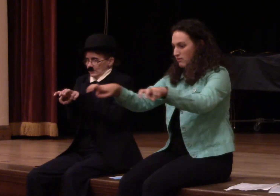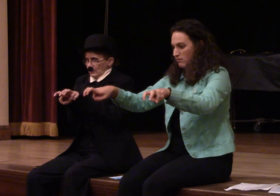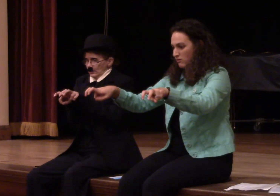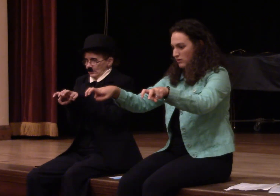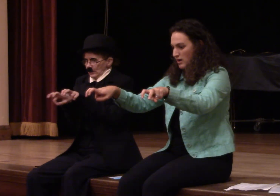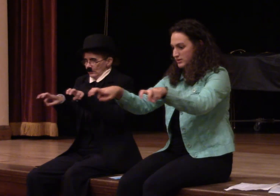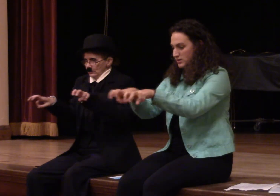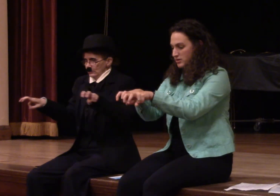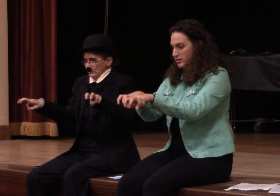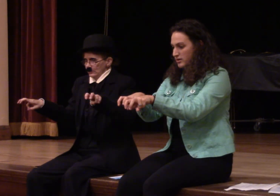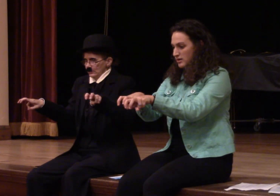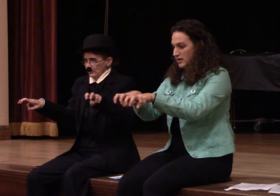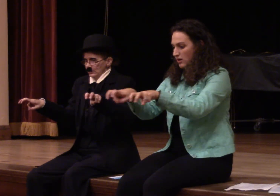go across. Couch.